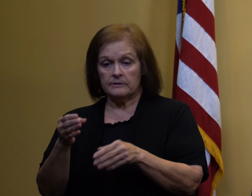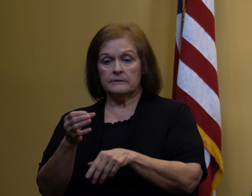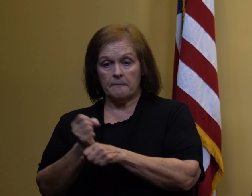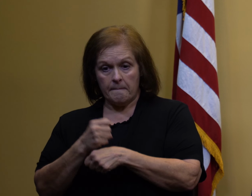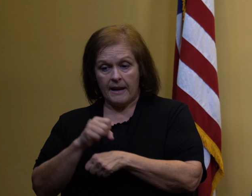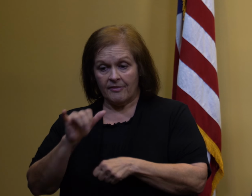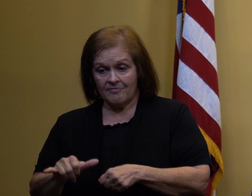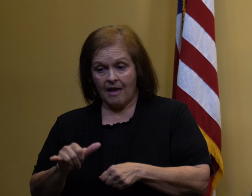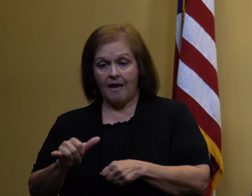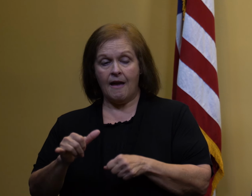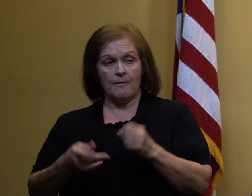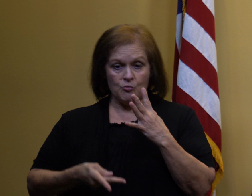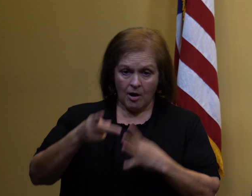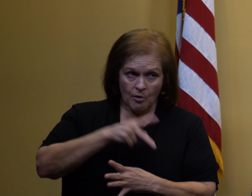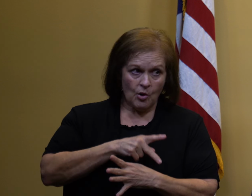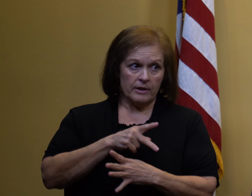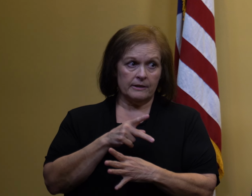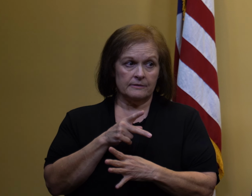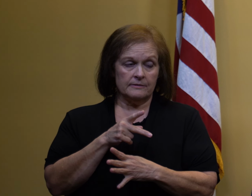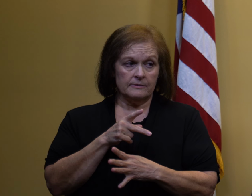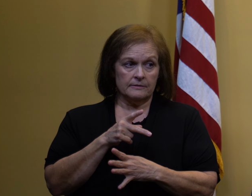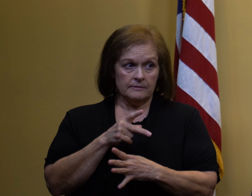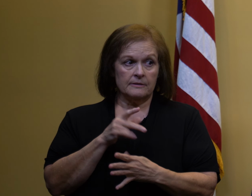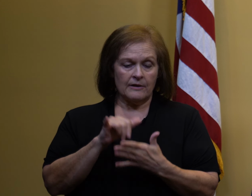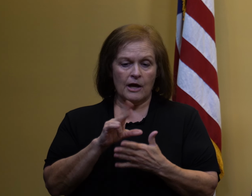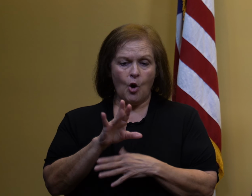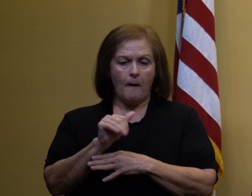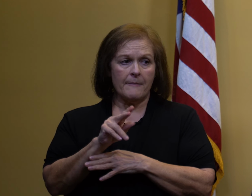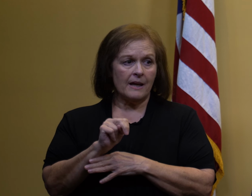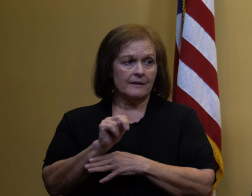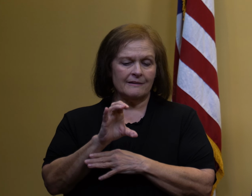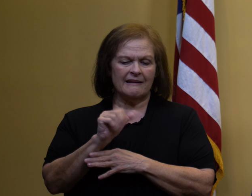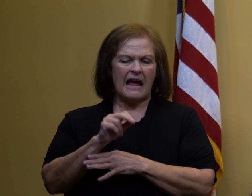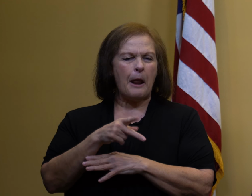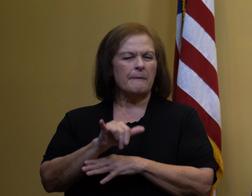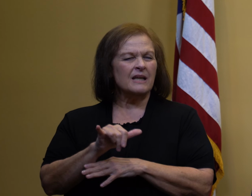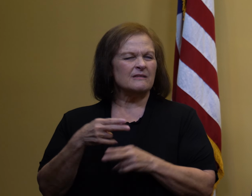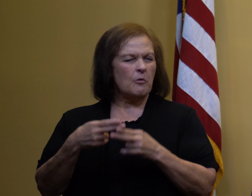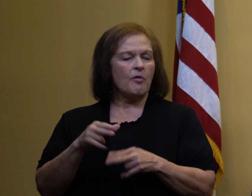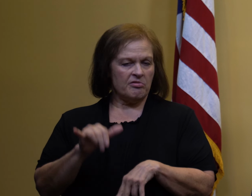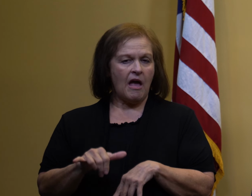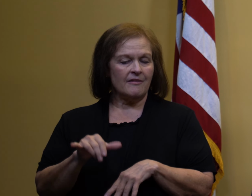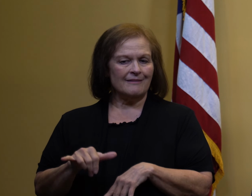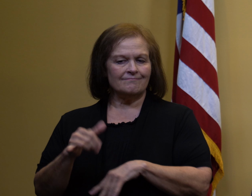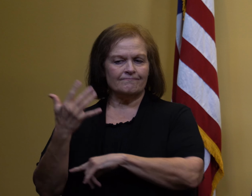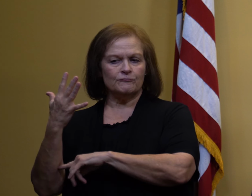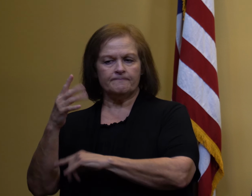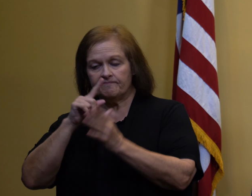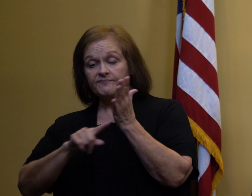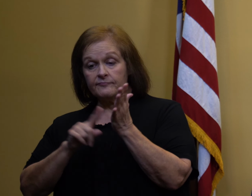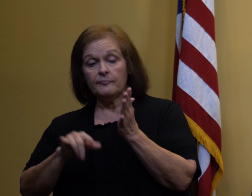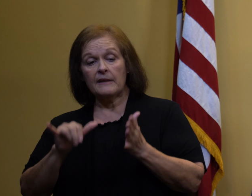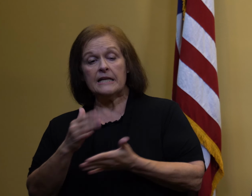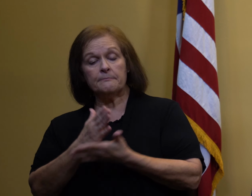this a priority, given, again, our urban canopy is impacted, but it's